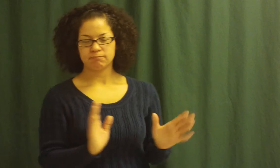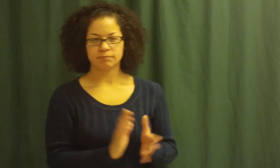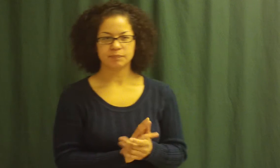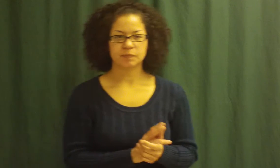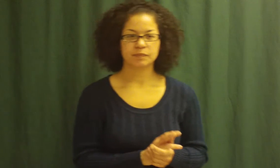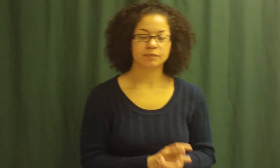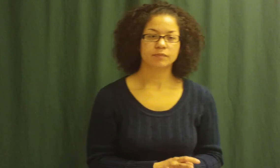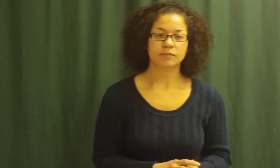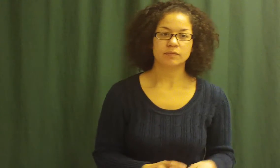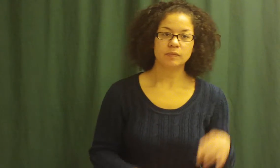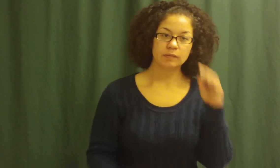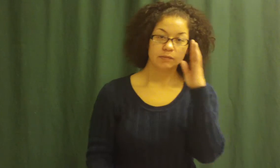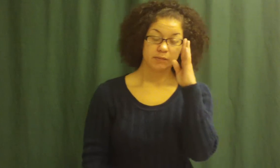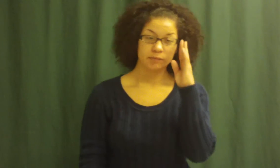while